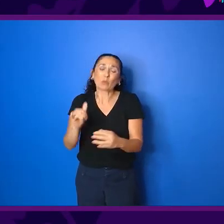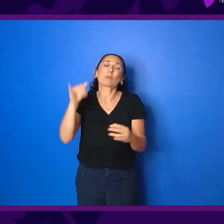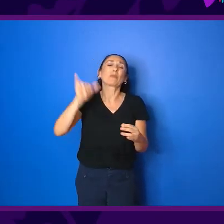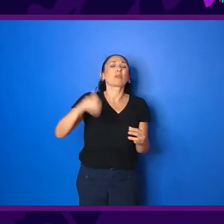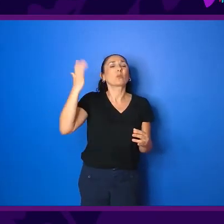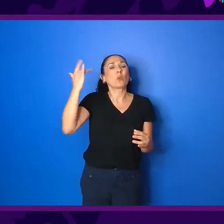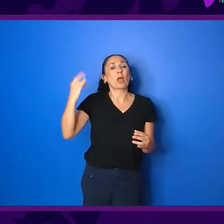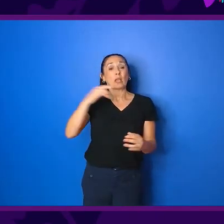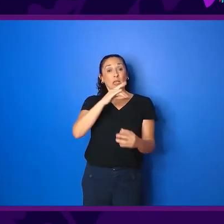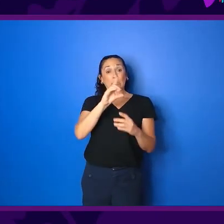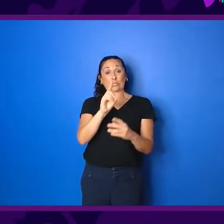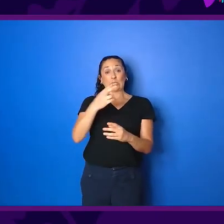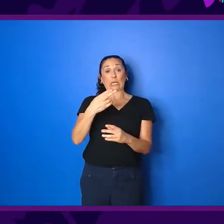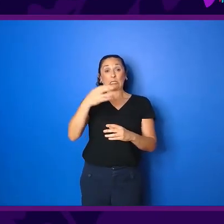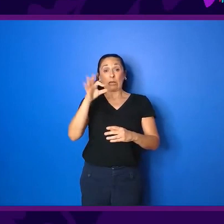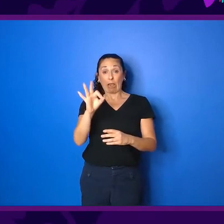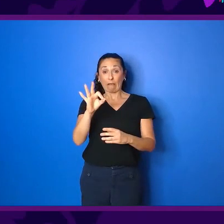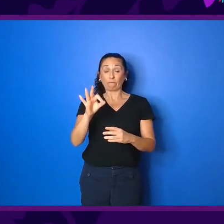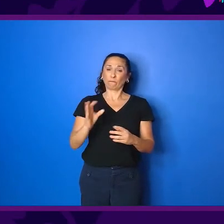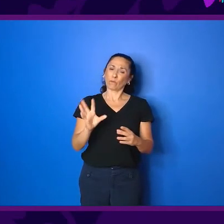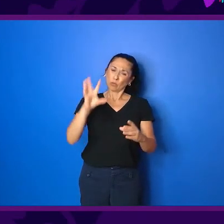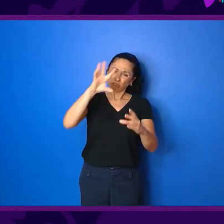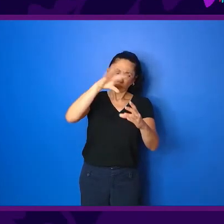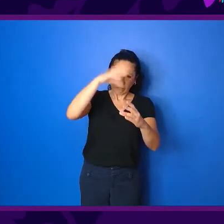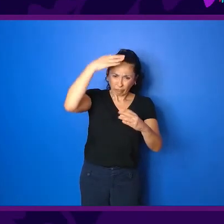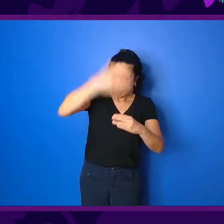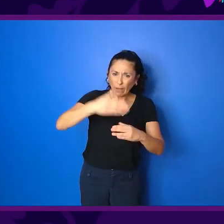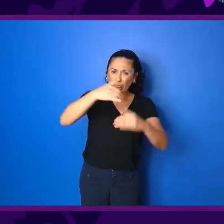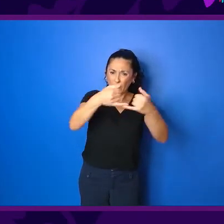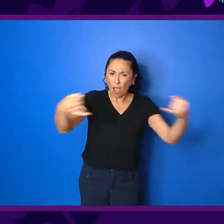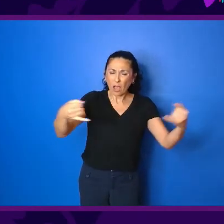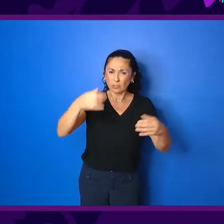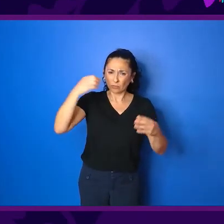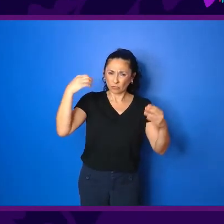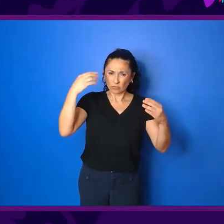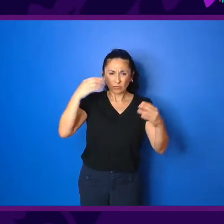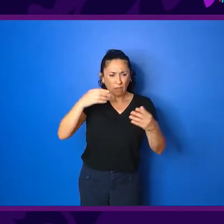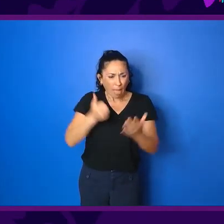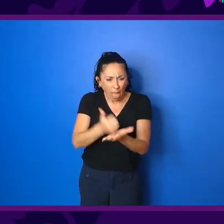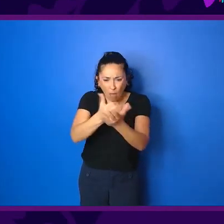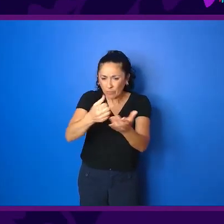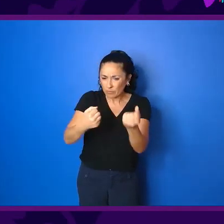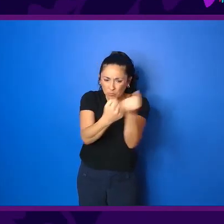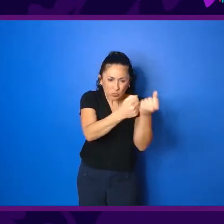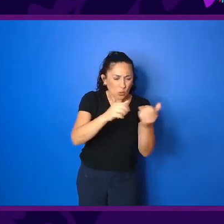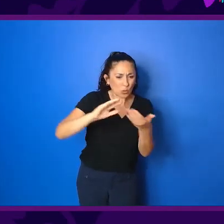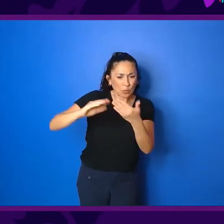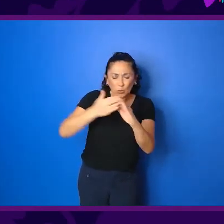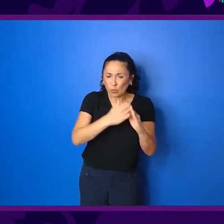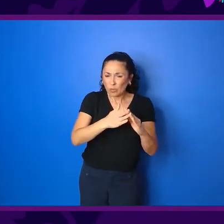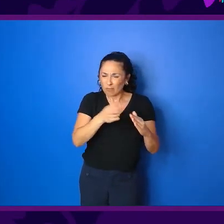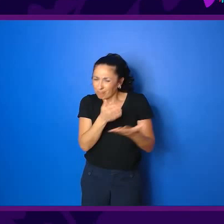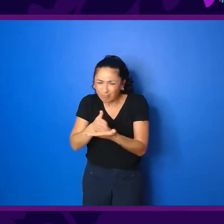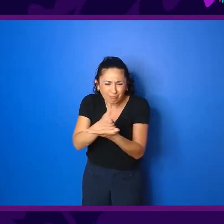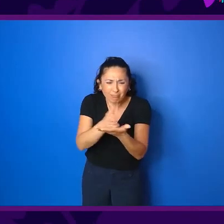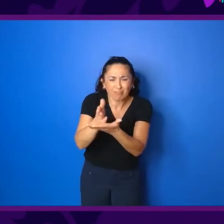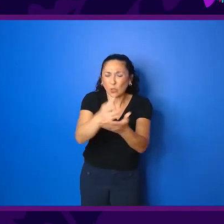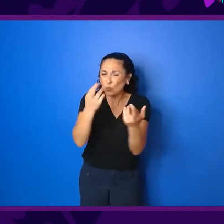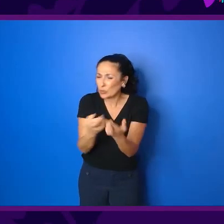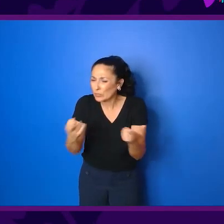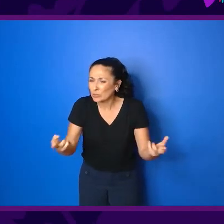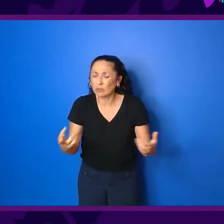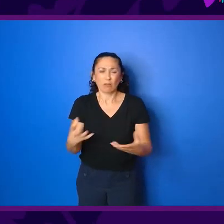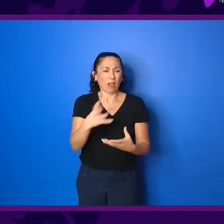front lines, helping community members navigate resources, access food banks, and secure financial assistance where